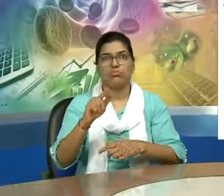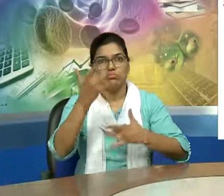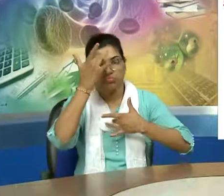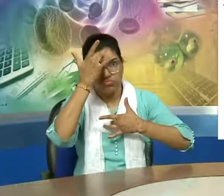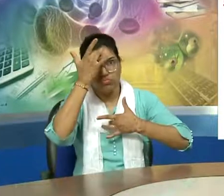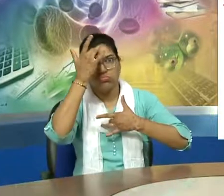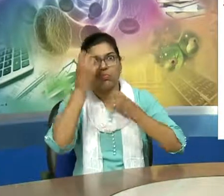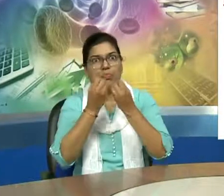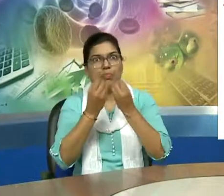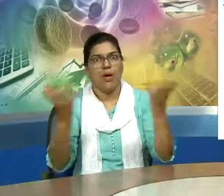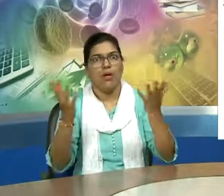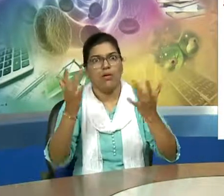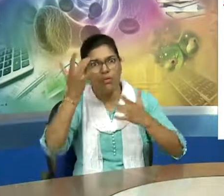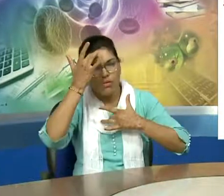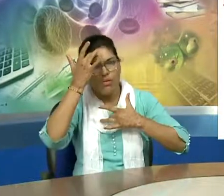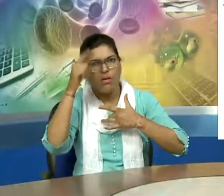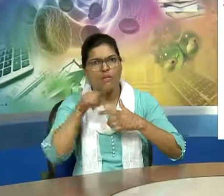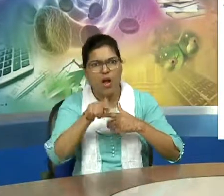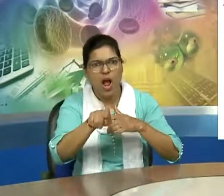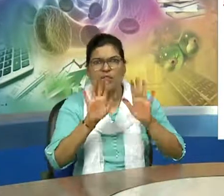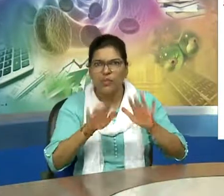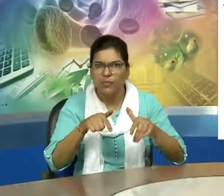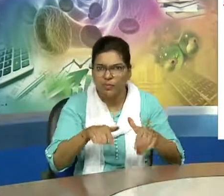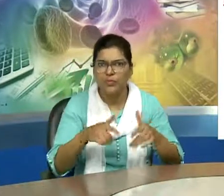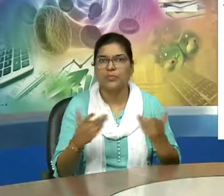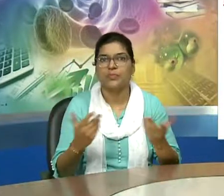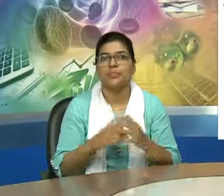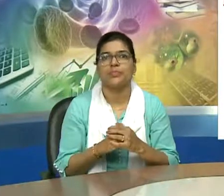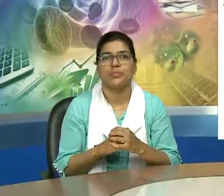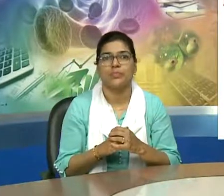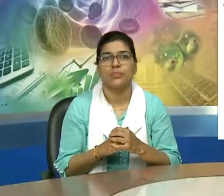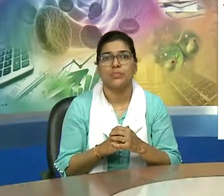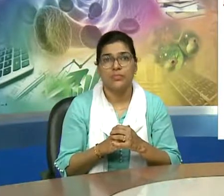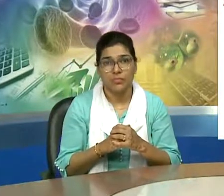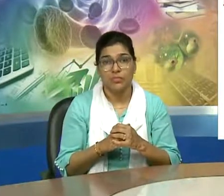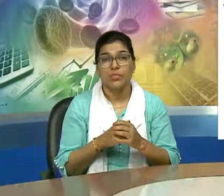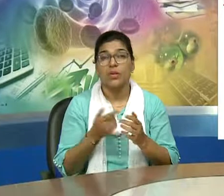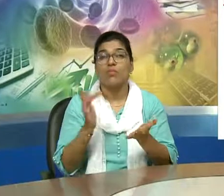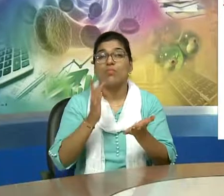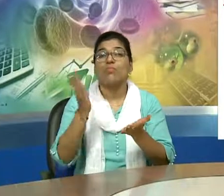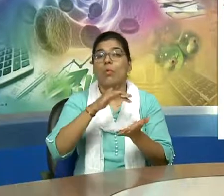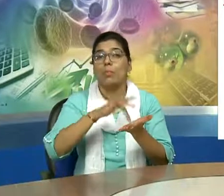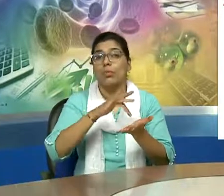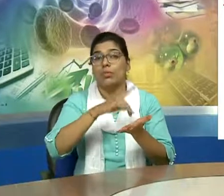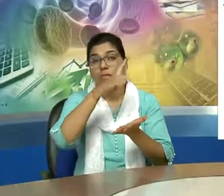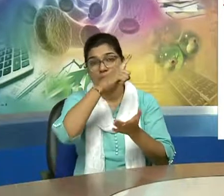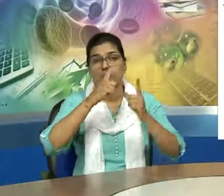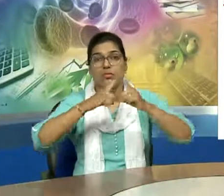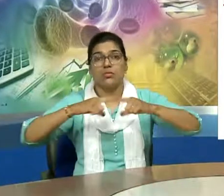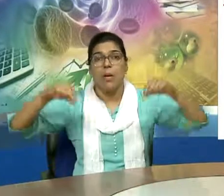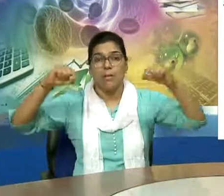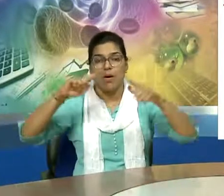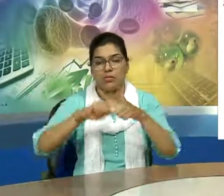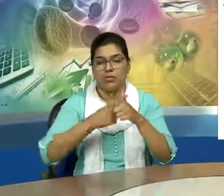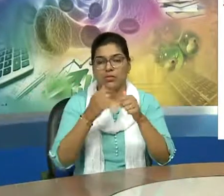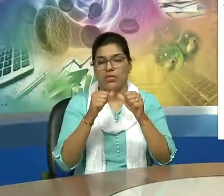Now this is the third point, which is a local backlash. This is about Minamata